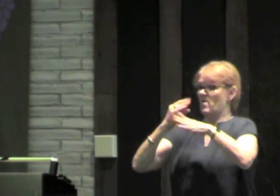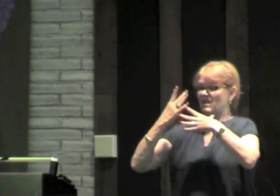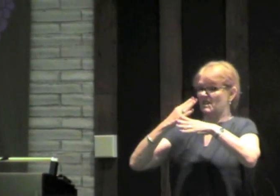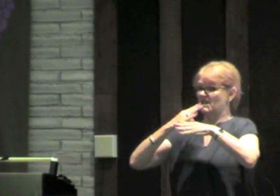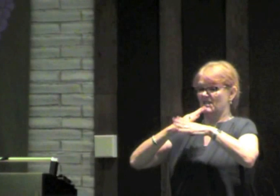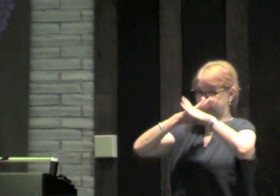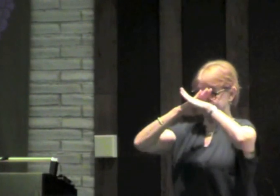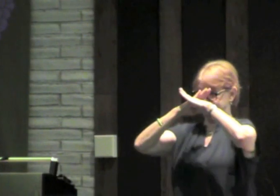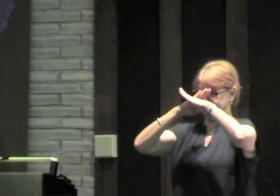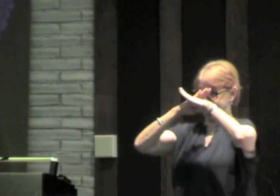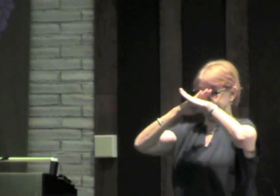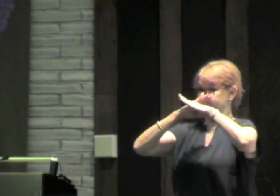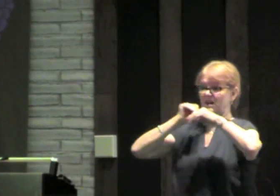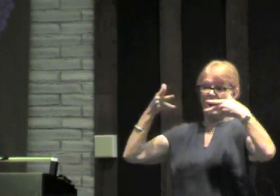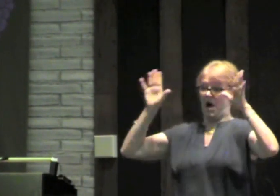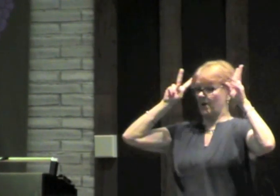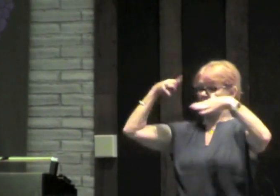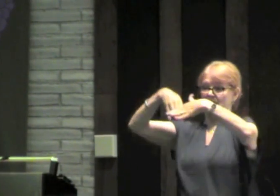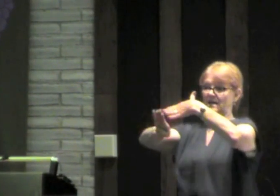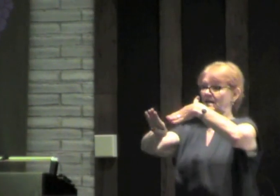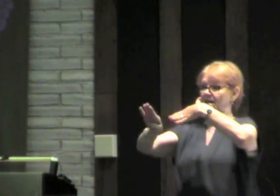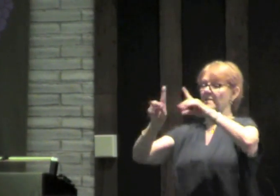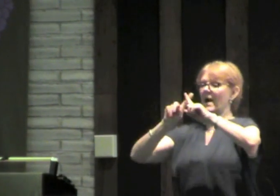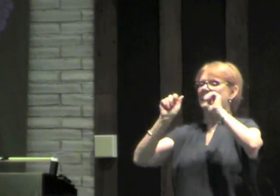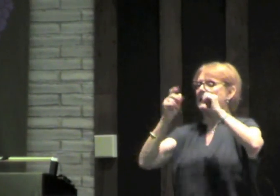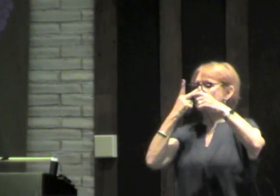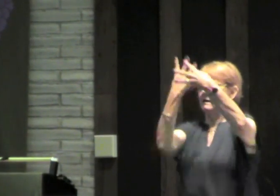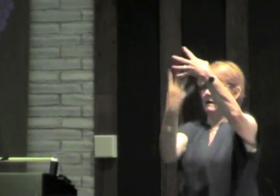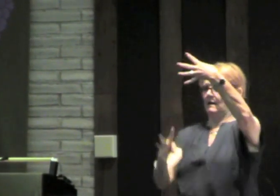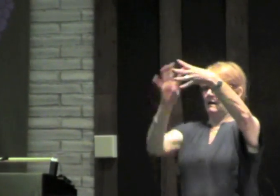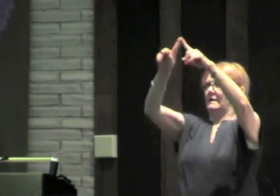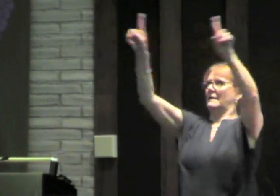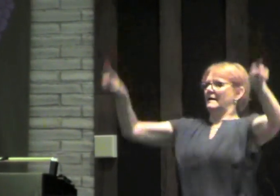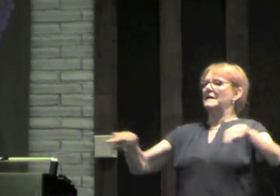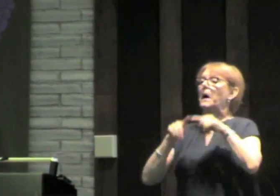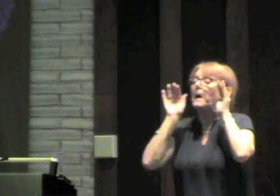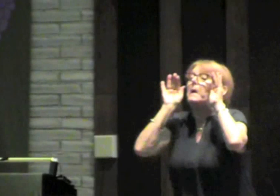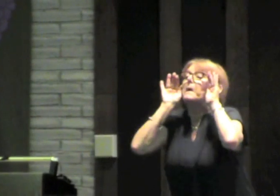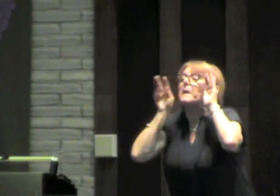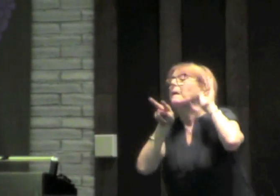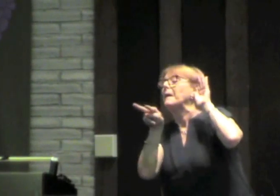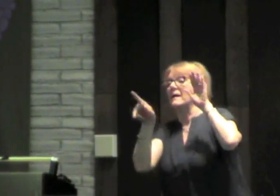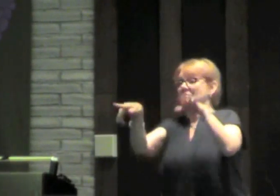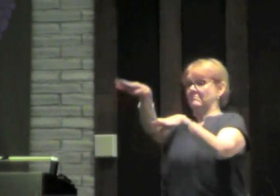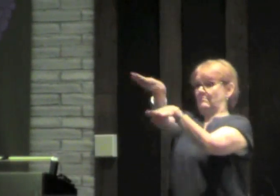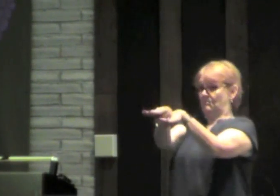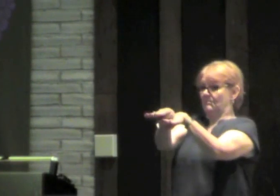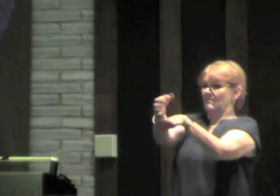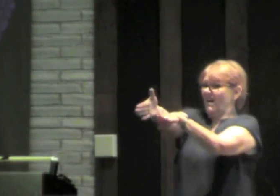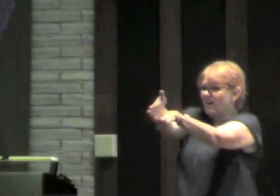the monument is huge, but you're not allowed to go into it. You can see through, and you